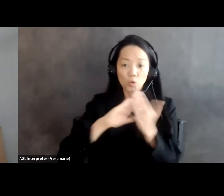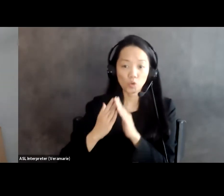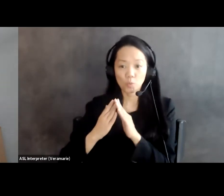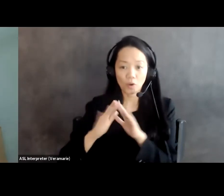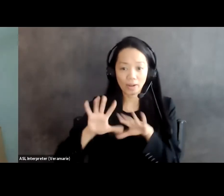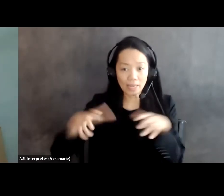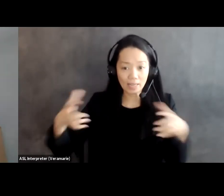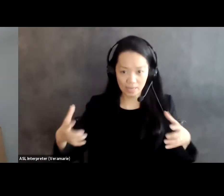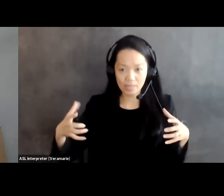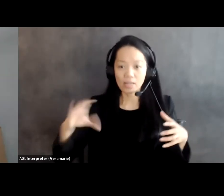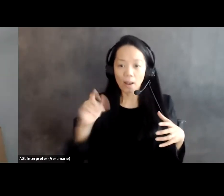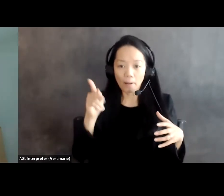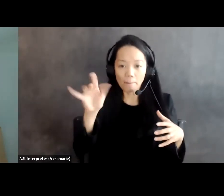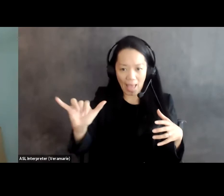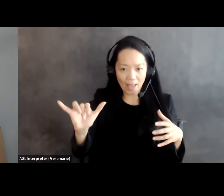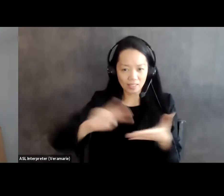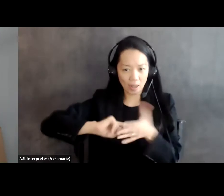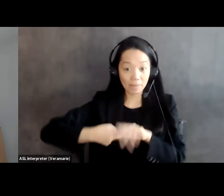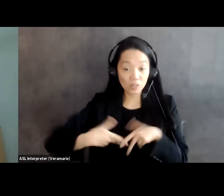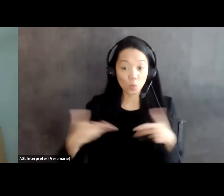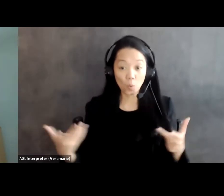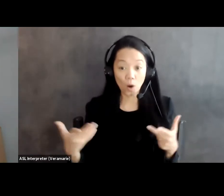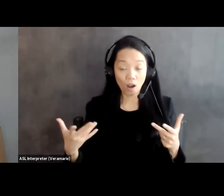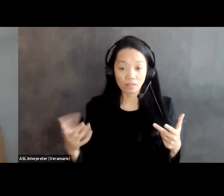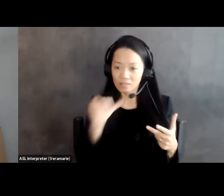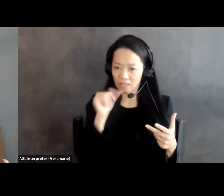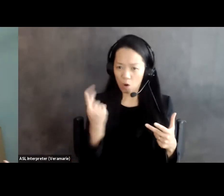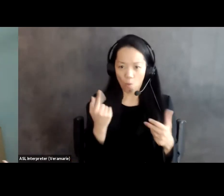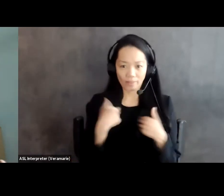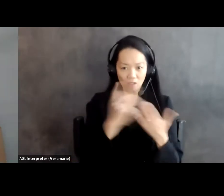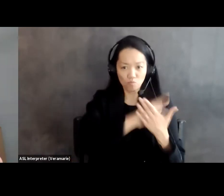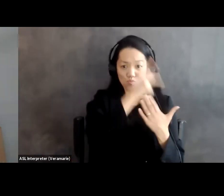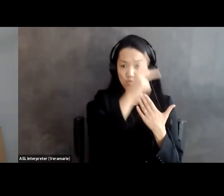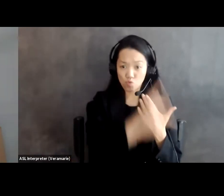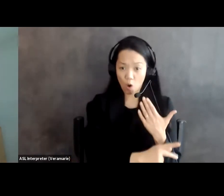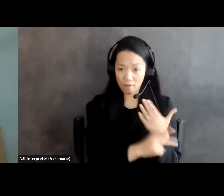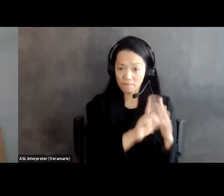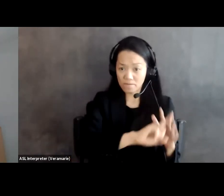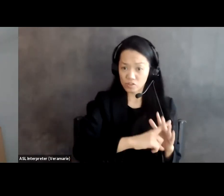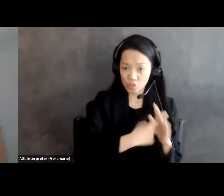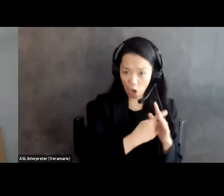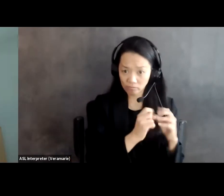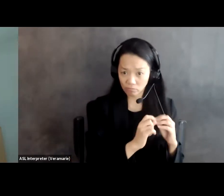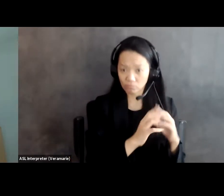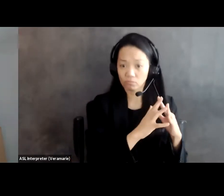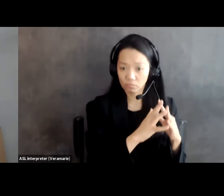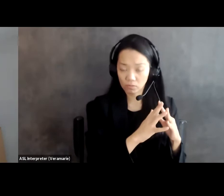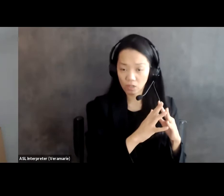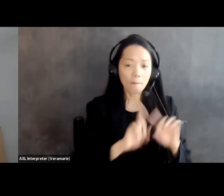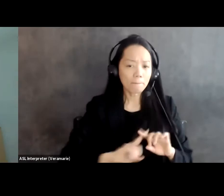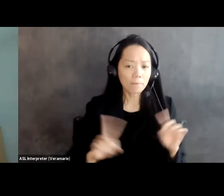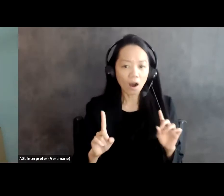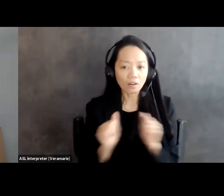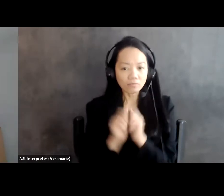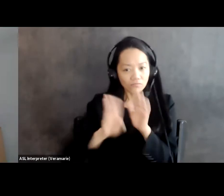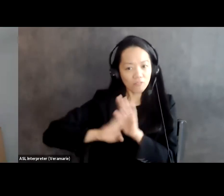So with that, what we're trying to do is not just have programs implemented in the community, but are we